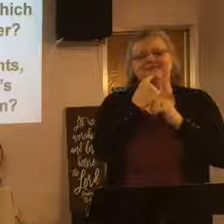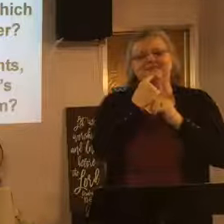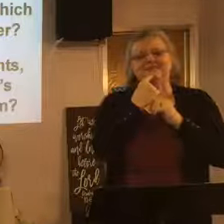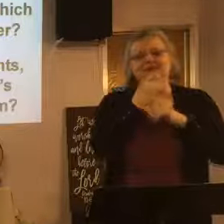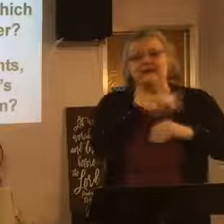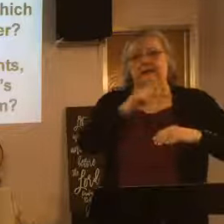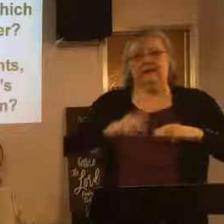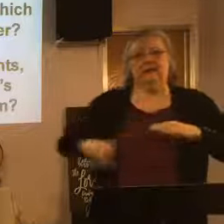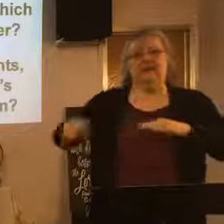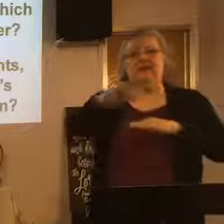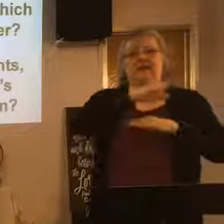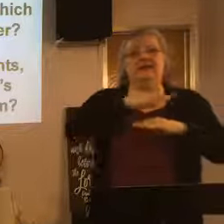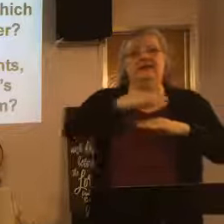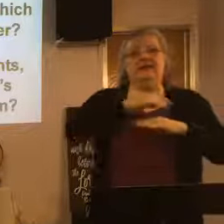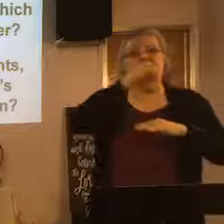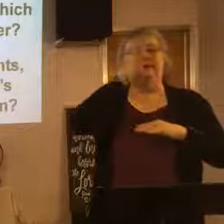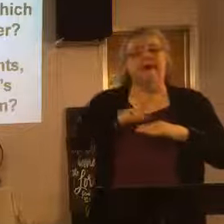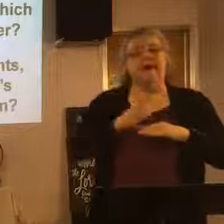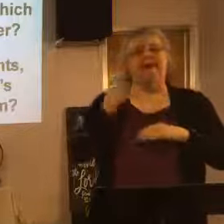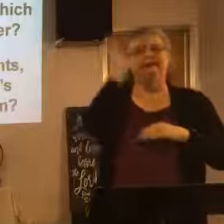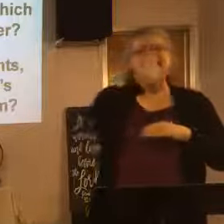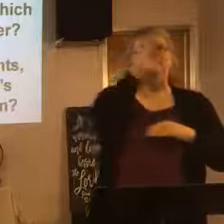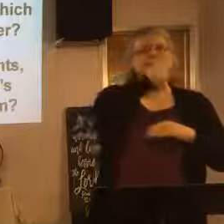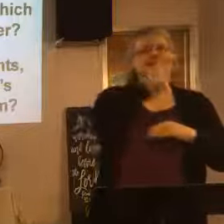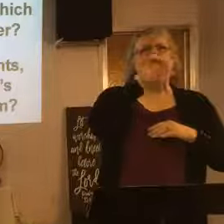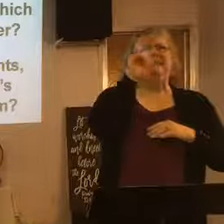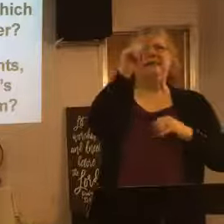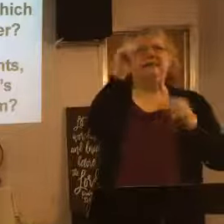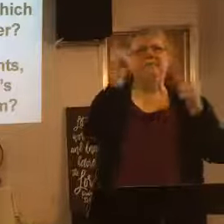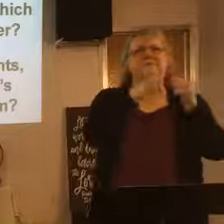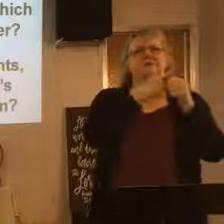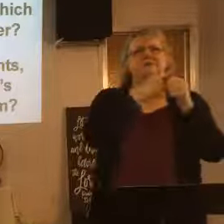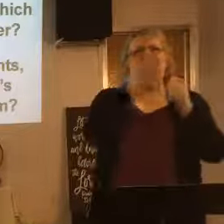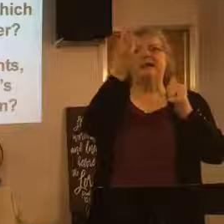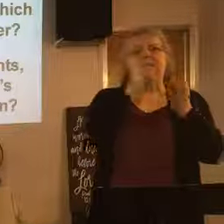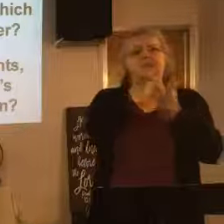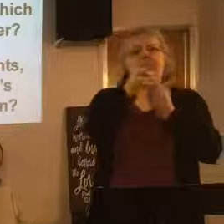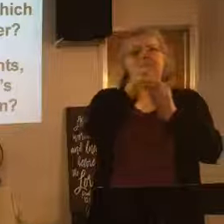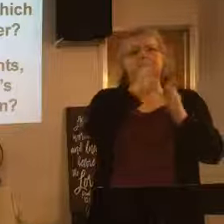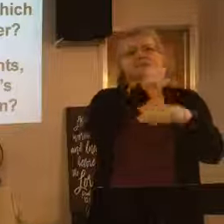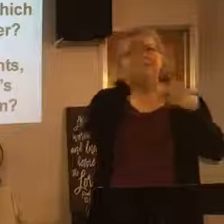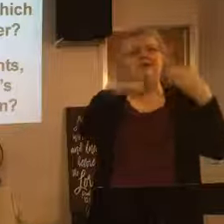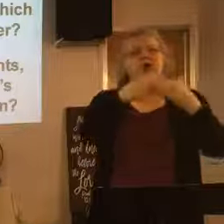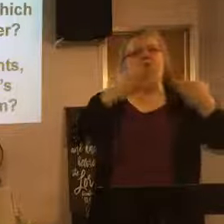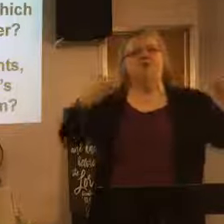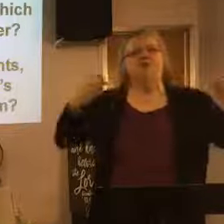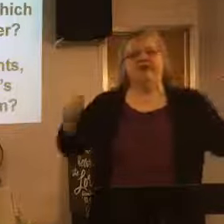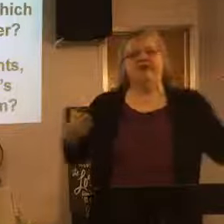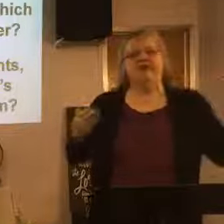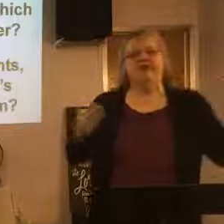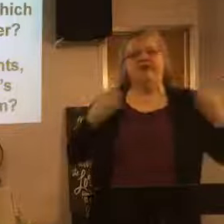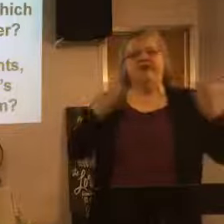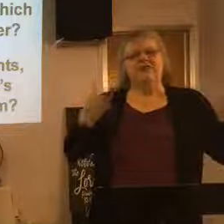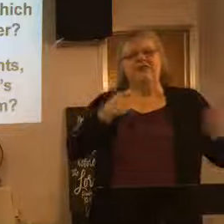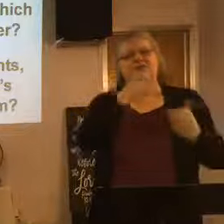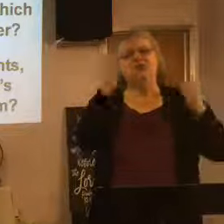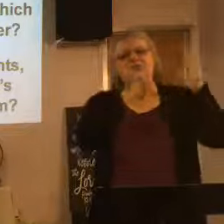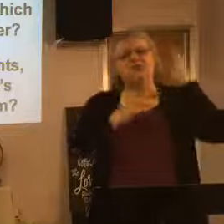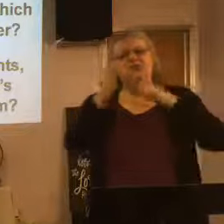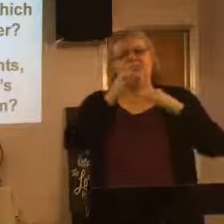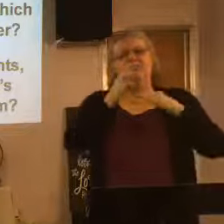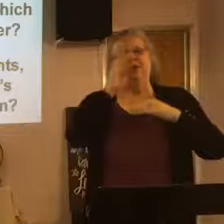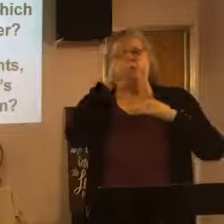Kingdom of God, seek him first and his righteousness, and then all these other things that you worry about will